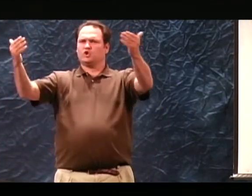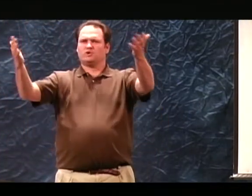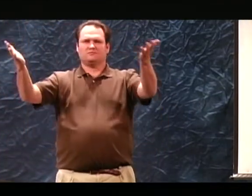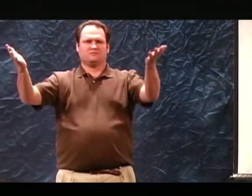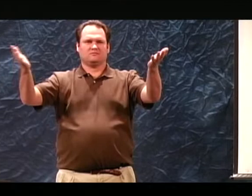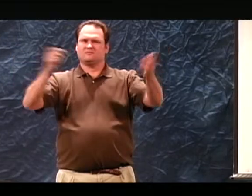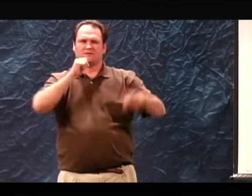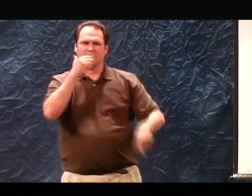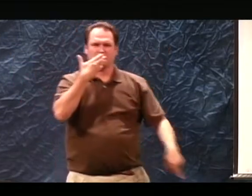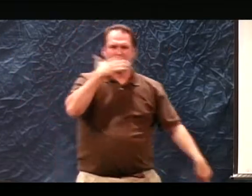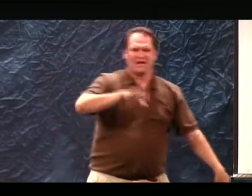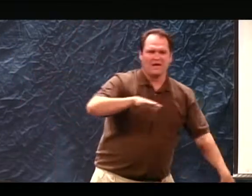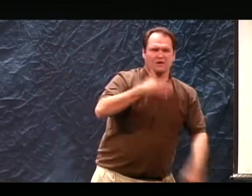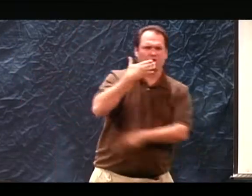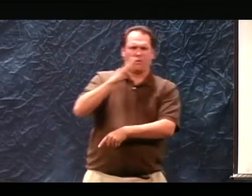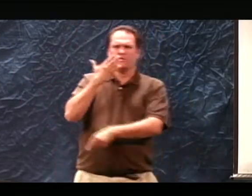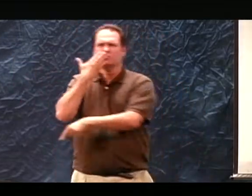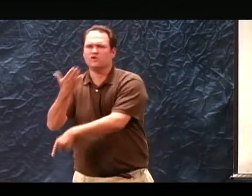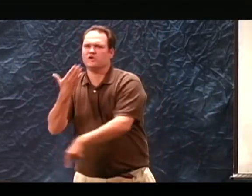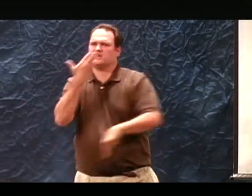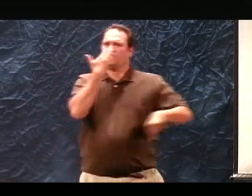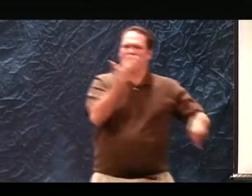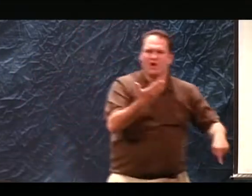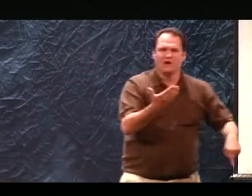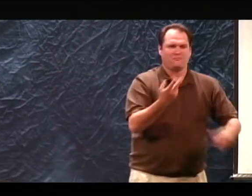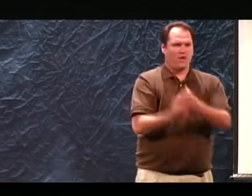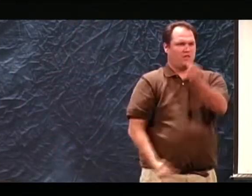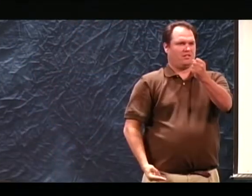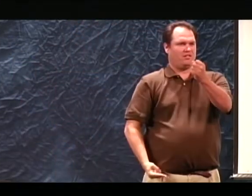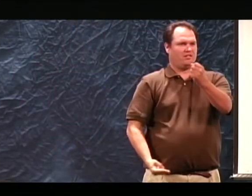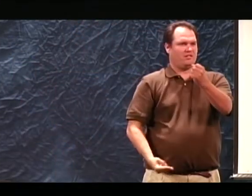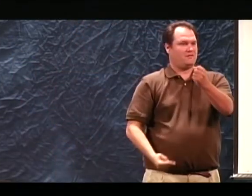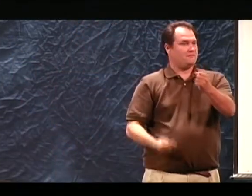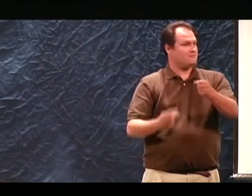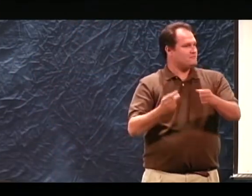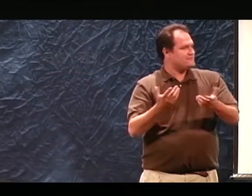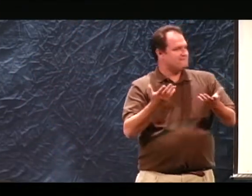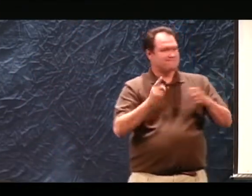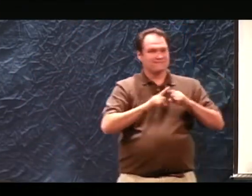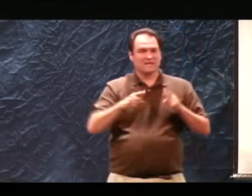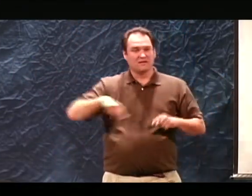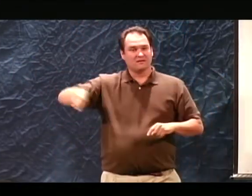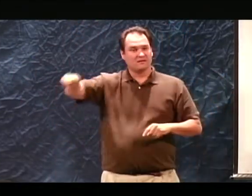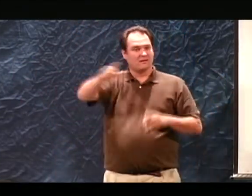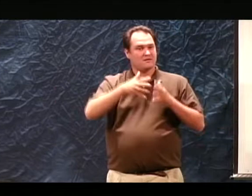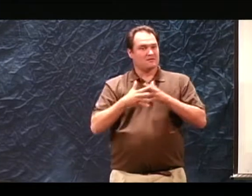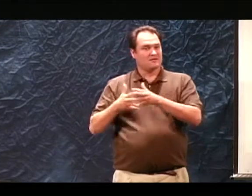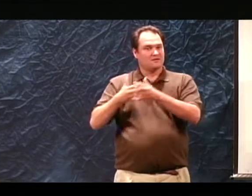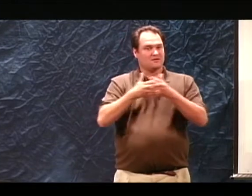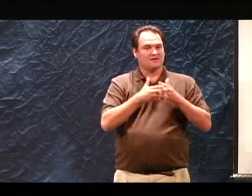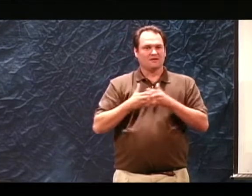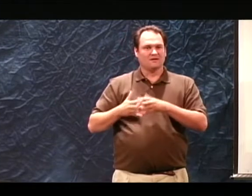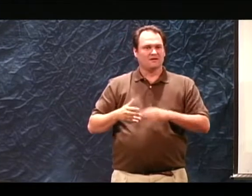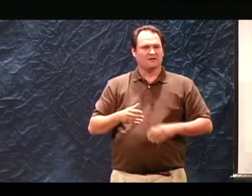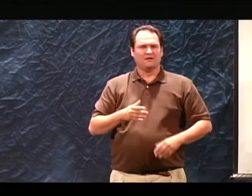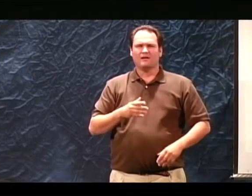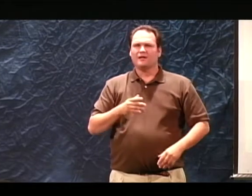dirty church to worship people there isn't one member of the body that's good and another member of the body gets